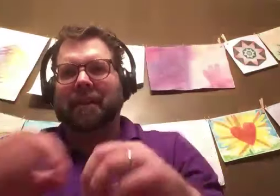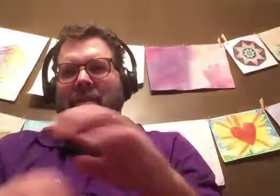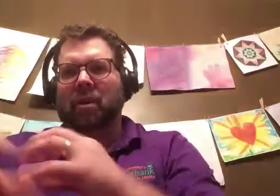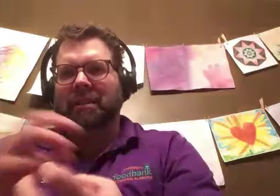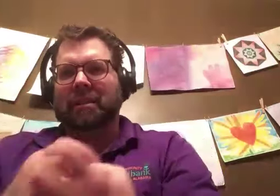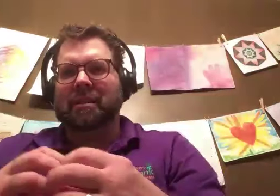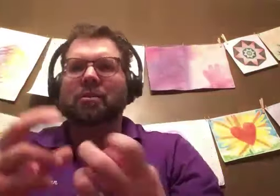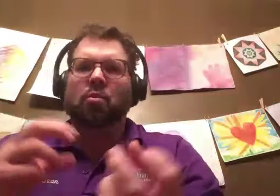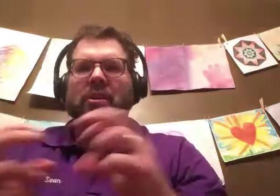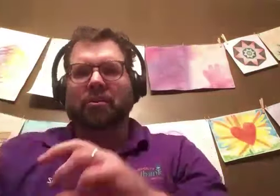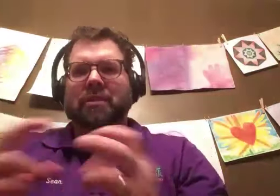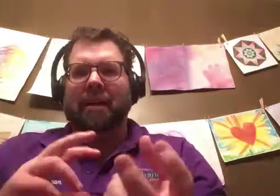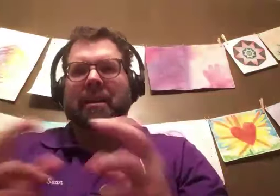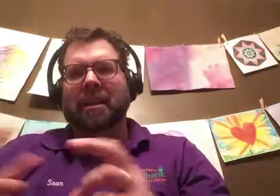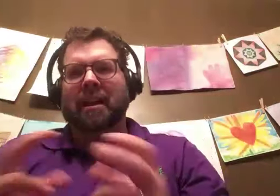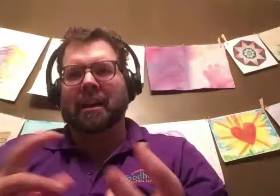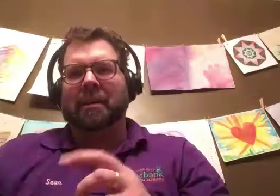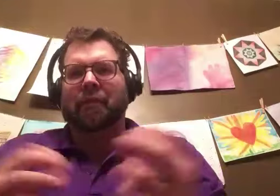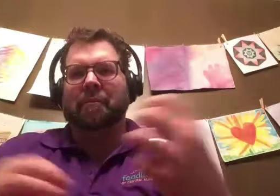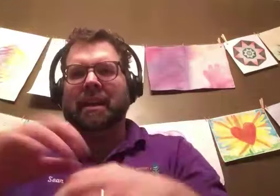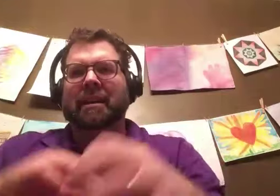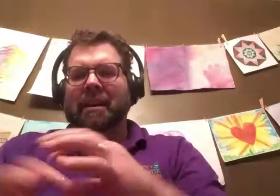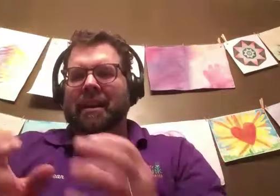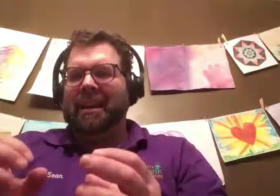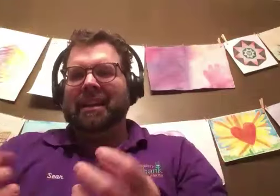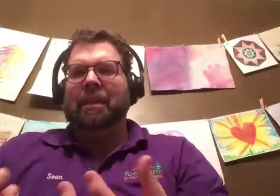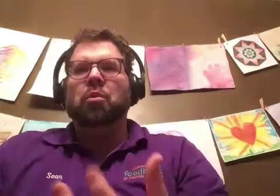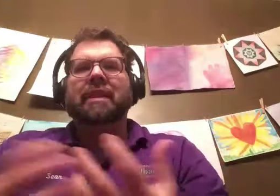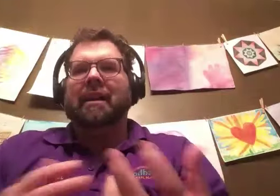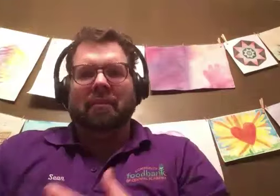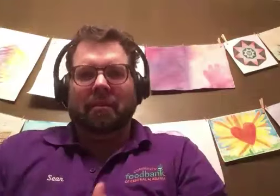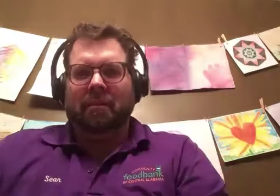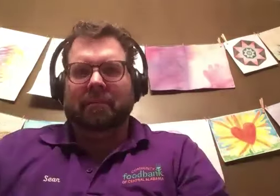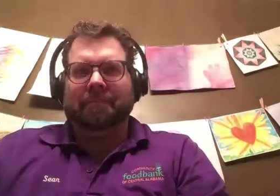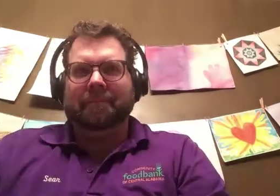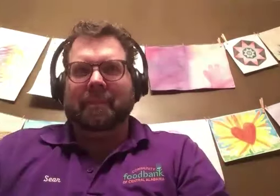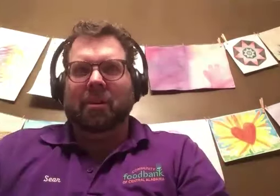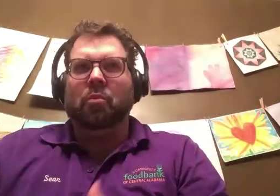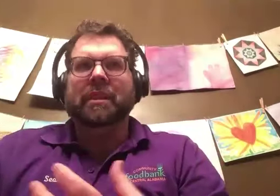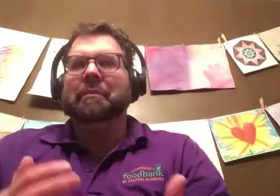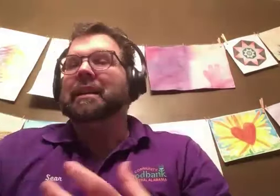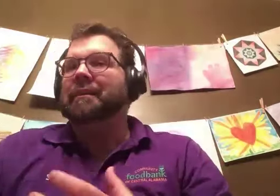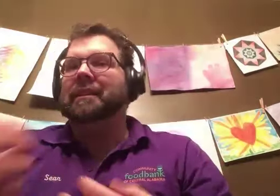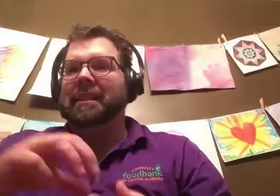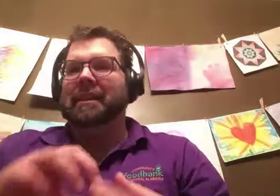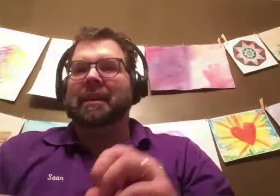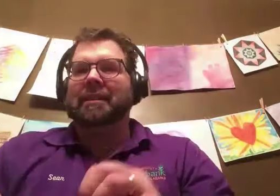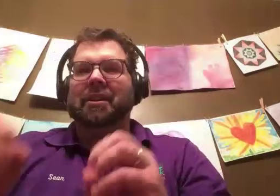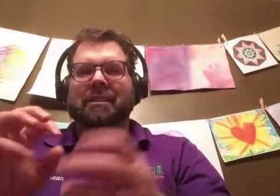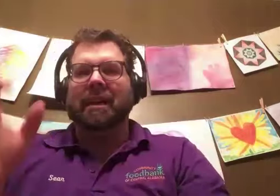figure out what's quote unquote dominant or not dominant for me. Would that make a difference if I start